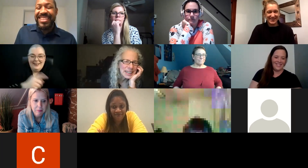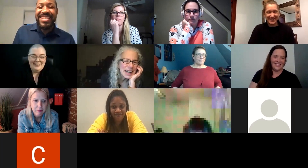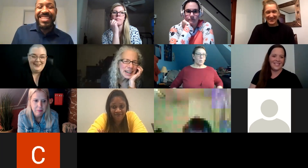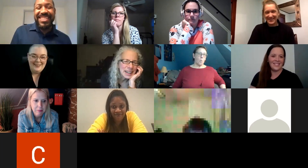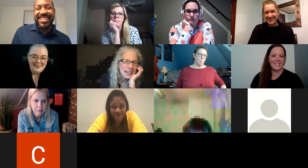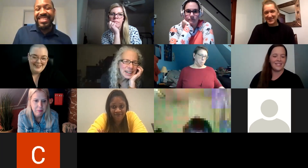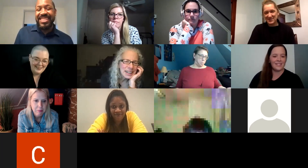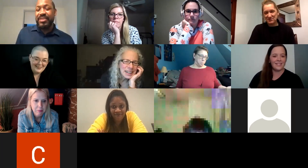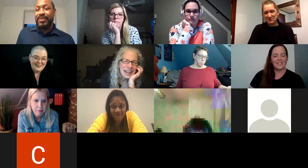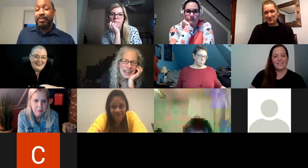saying.